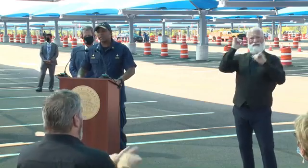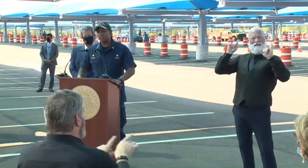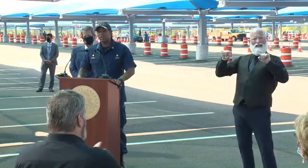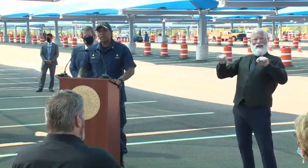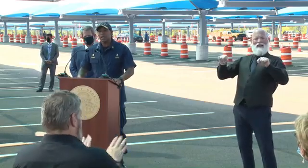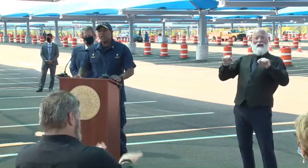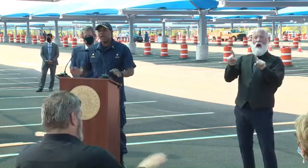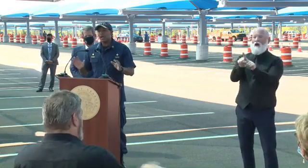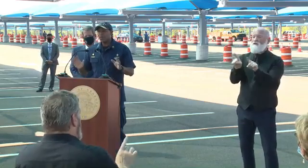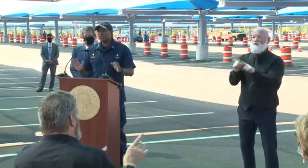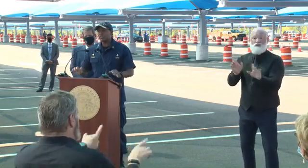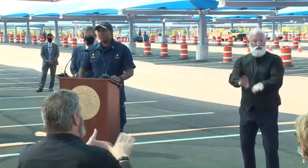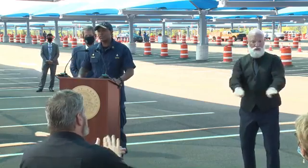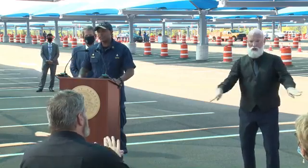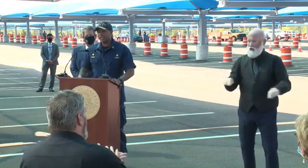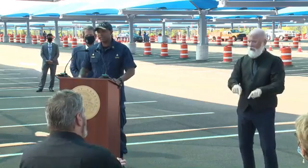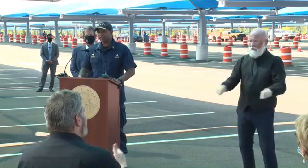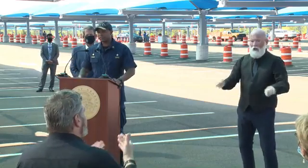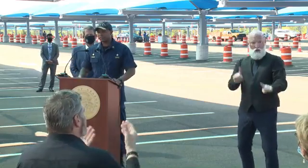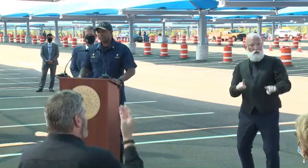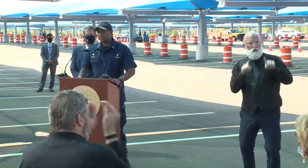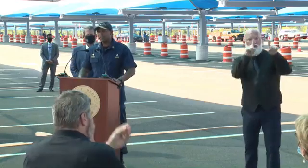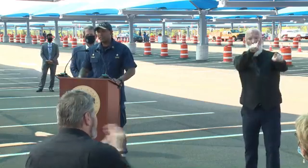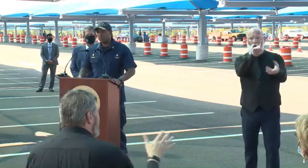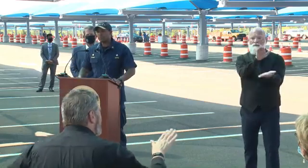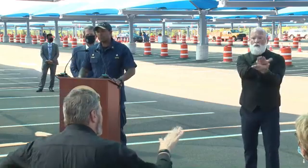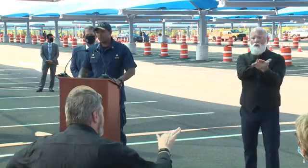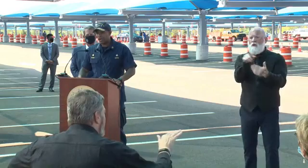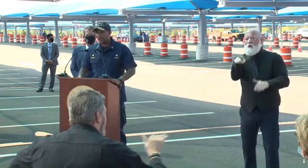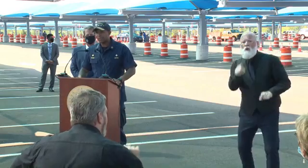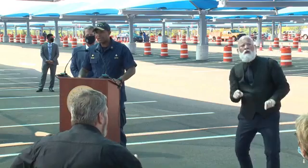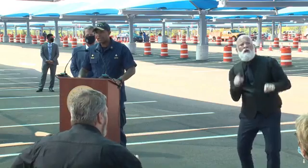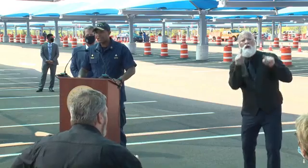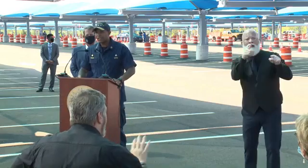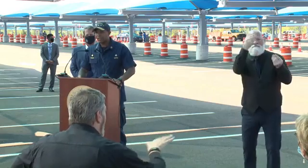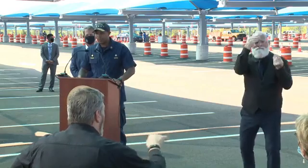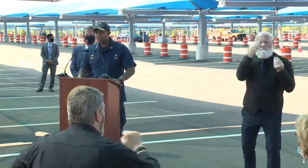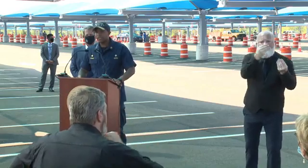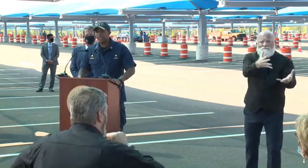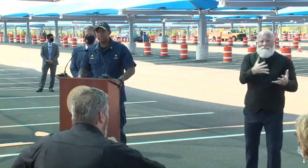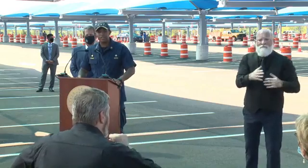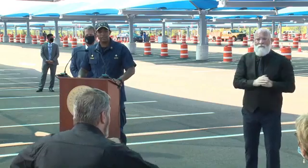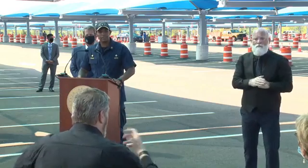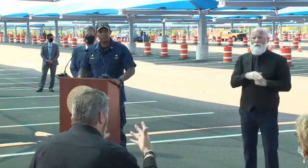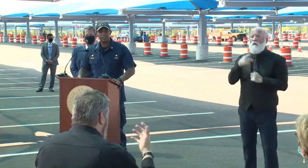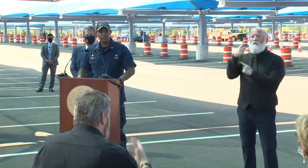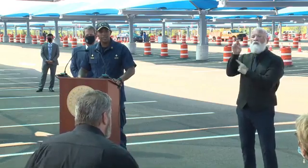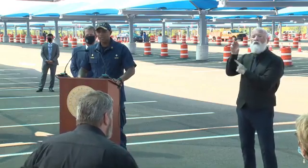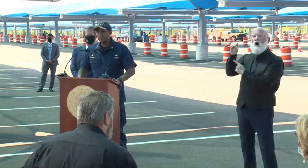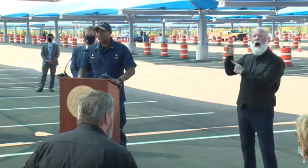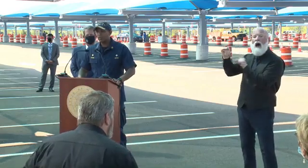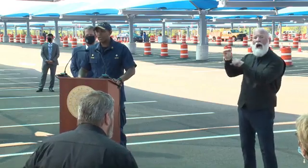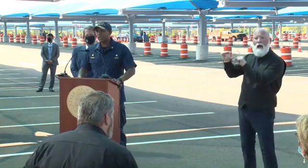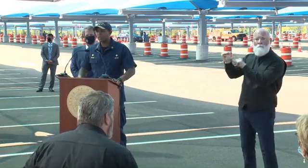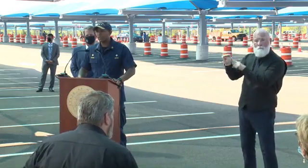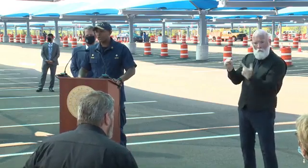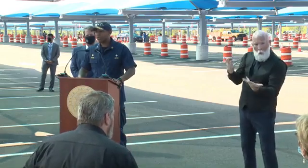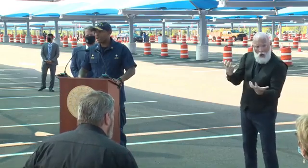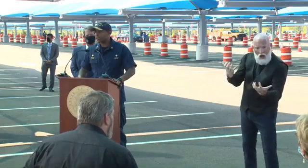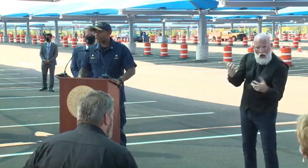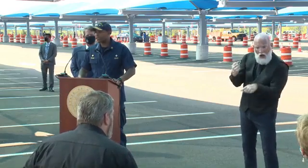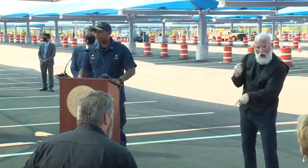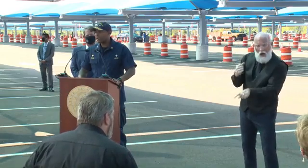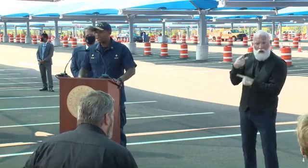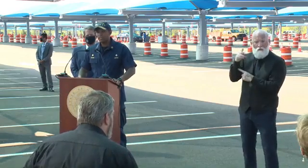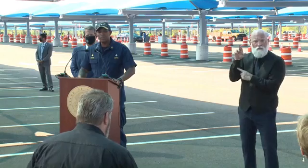at schools, I want you to understand, if you want prom in person next year, if you want to go to